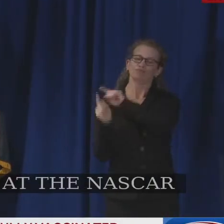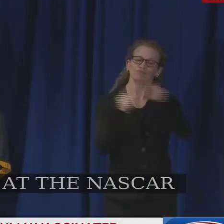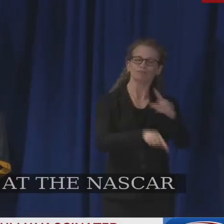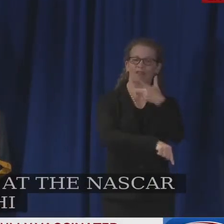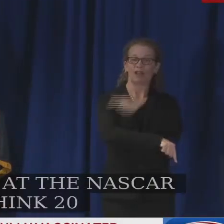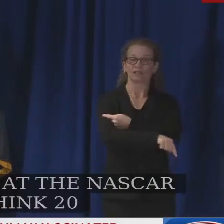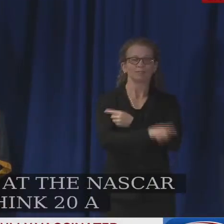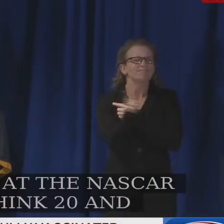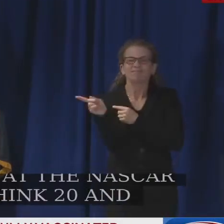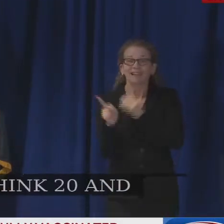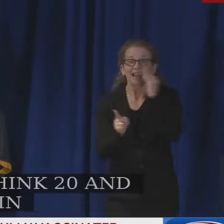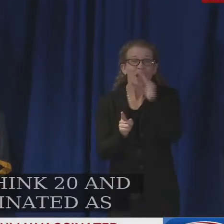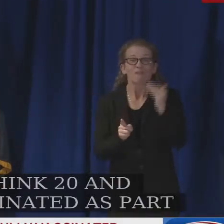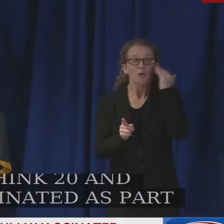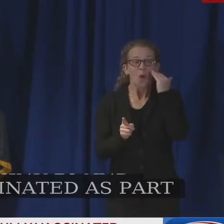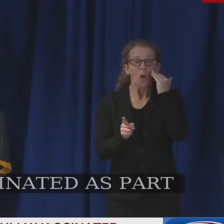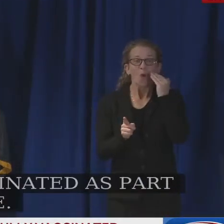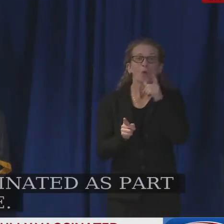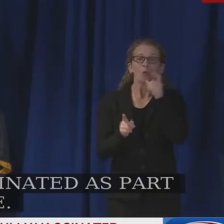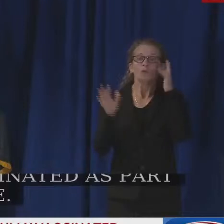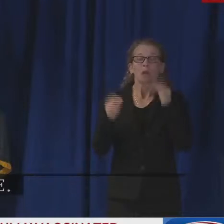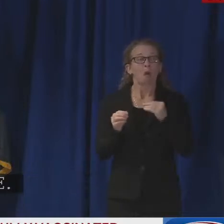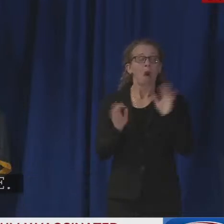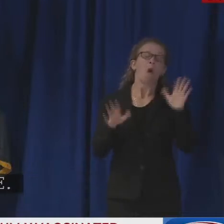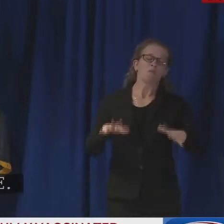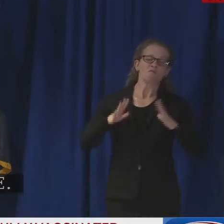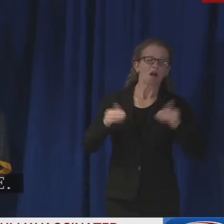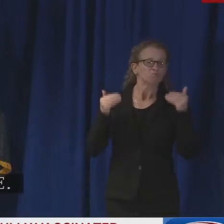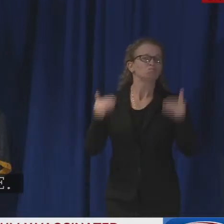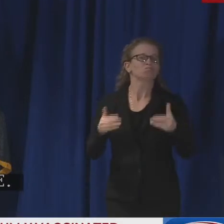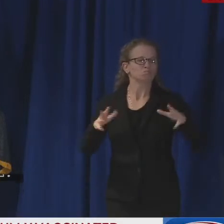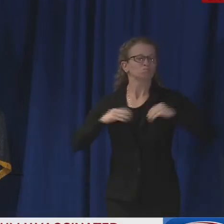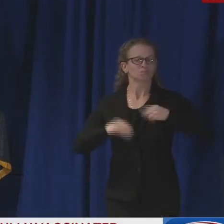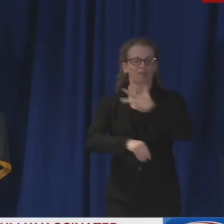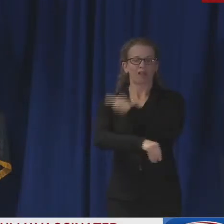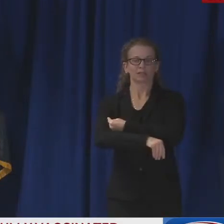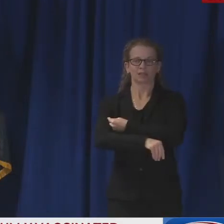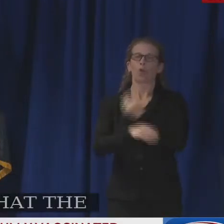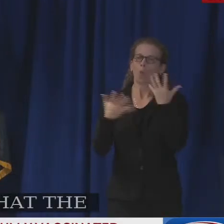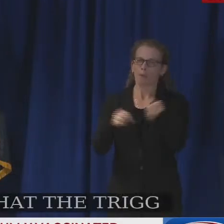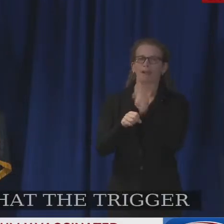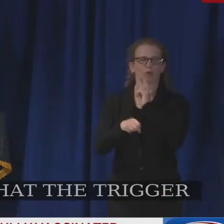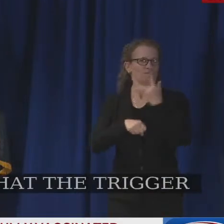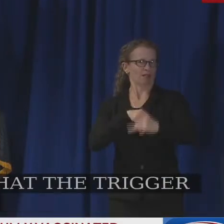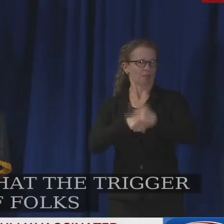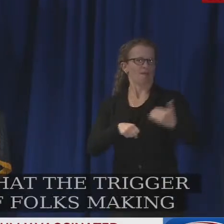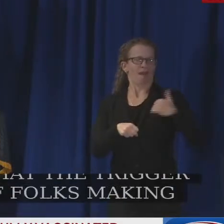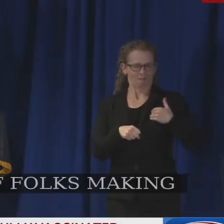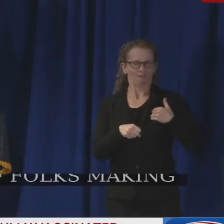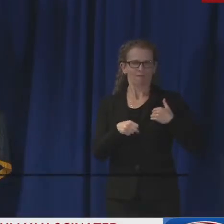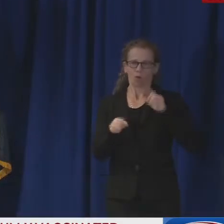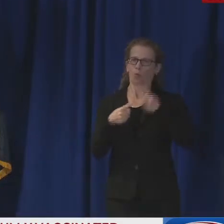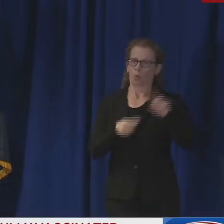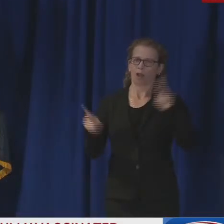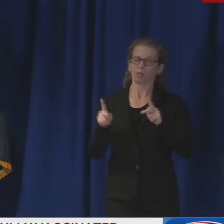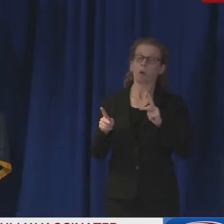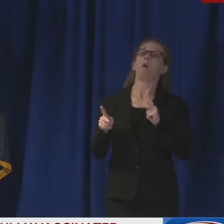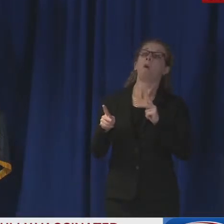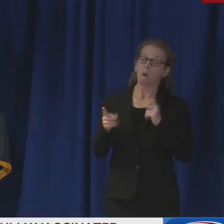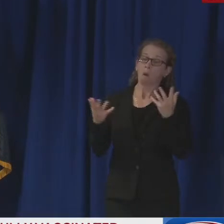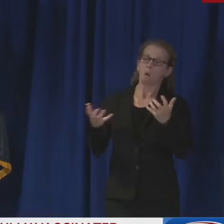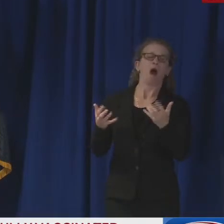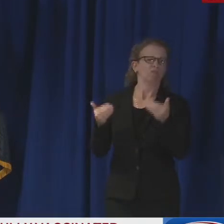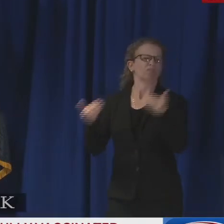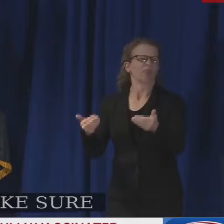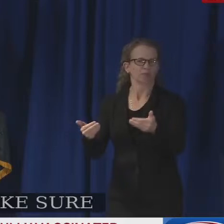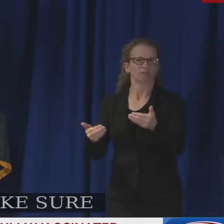of folks making that decision, and we just want to make sure it's available at the whim that folks are ready for it. We want to make sure that the system is ready and can handle